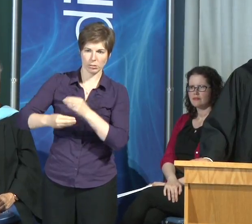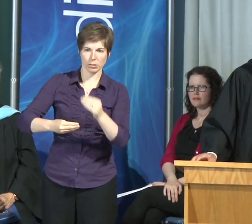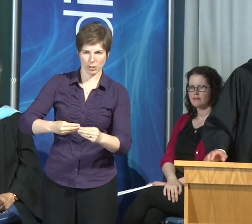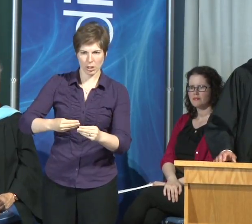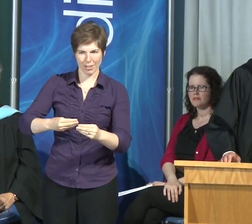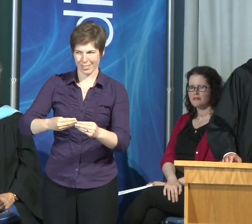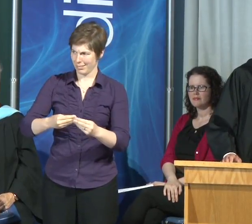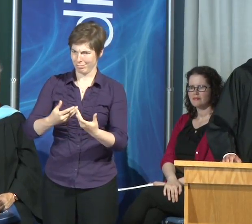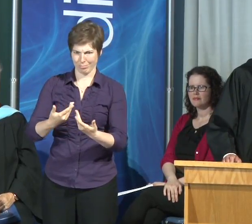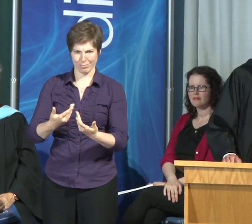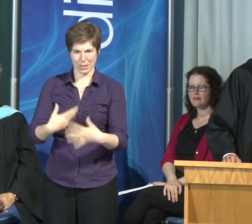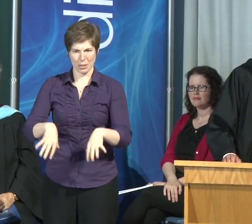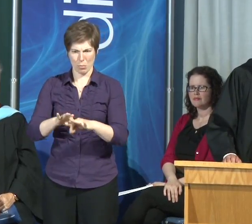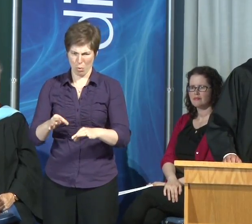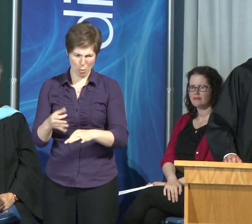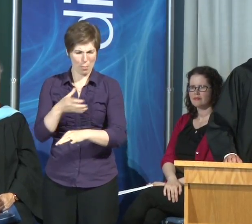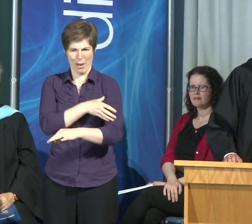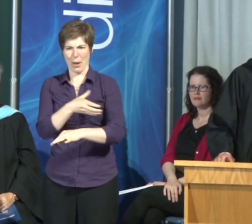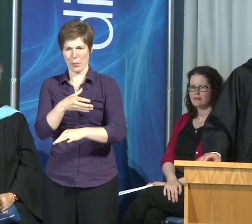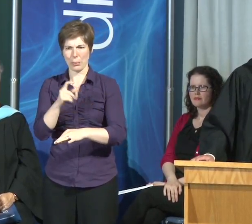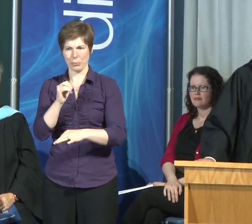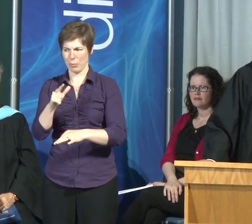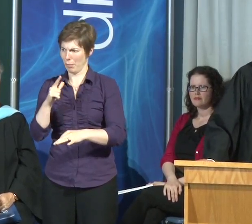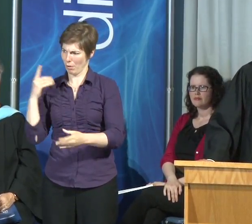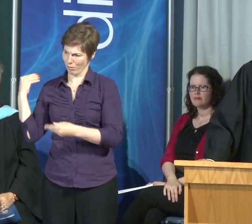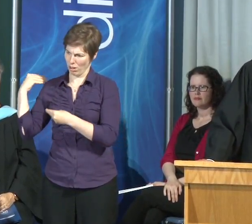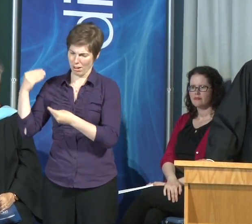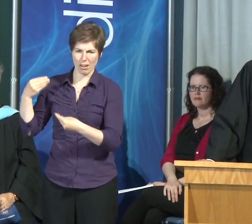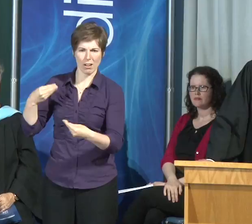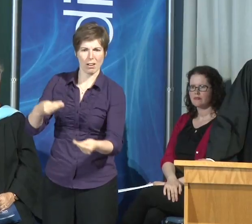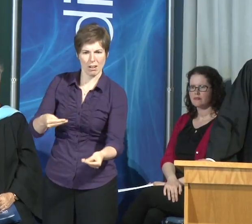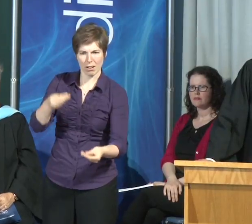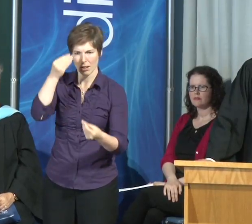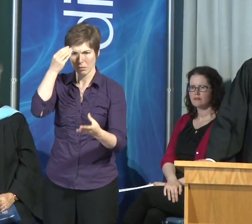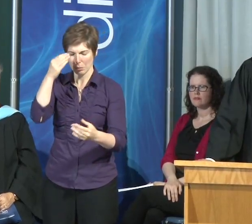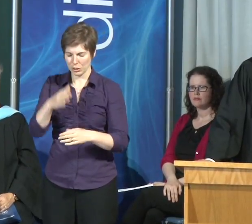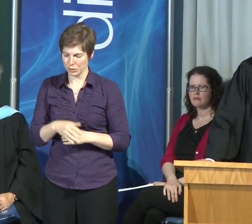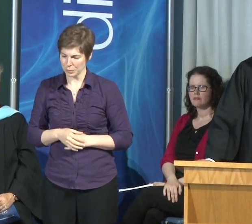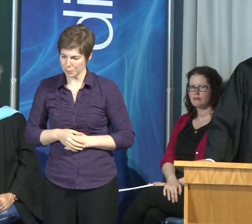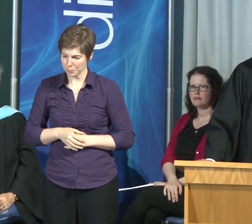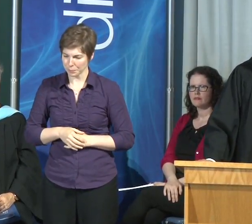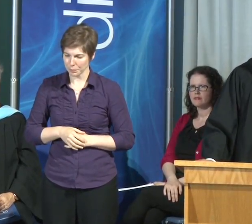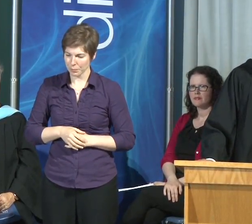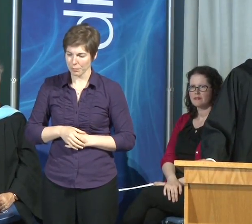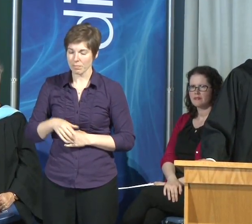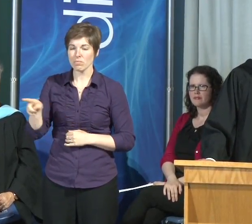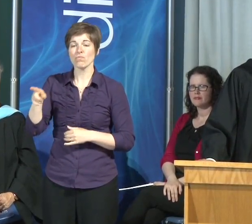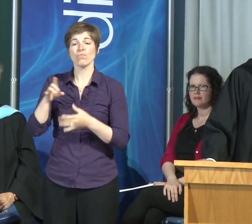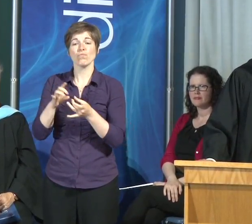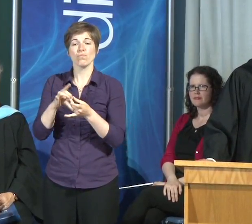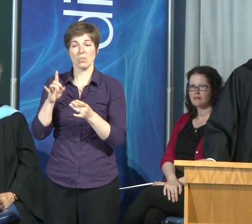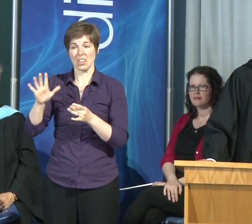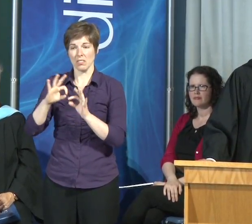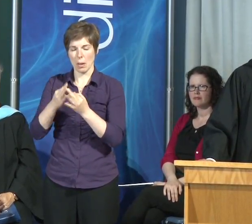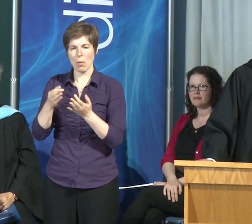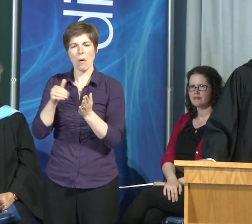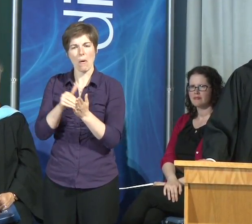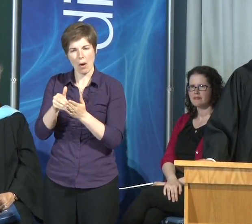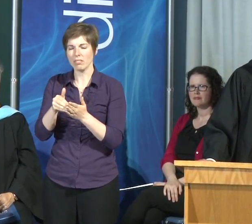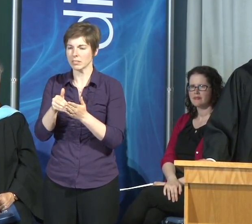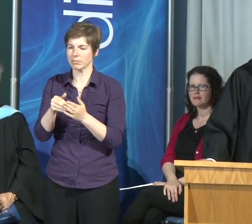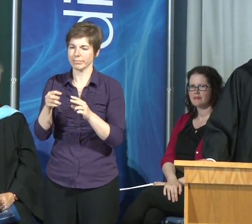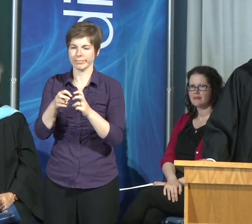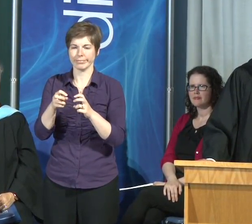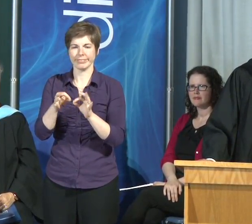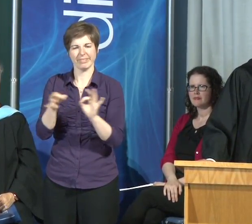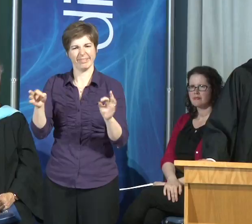for lifelong learning. And when speaking about his family, he would often repeat one of his favorite sayings. He would say, "A person